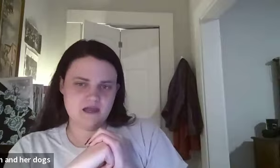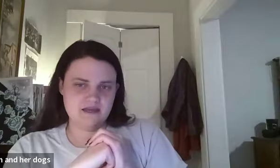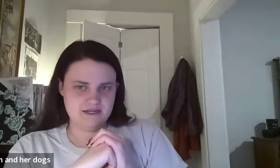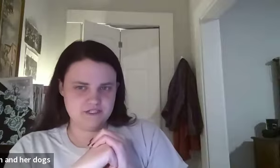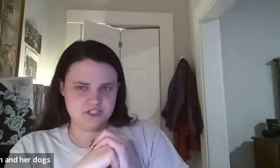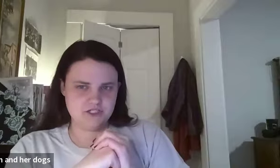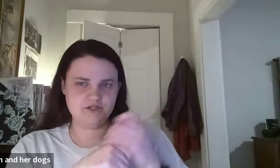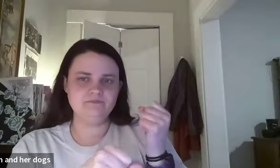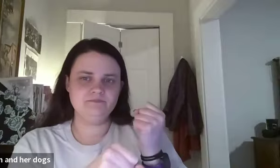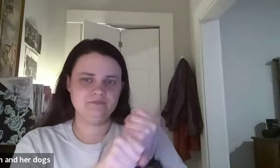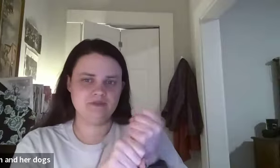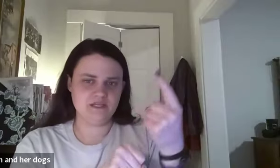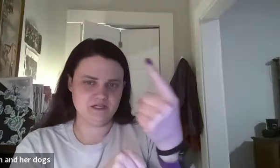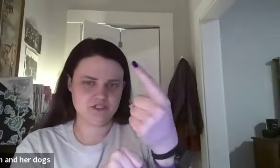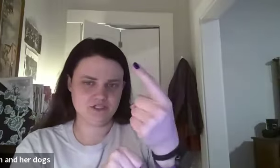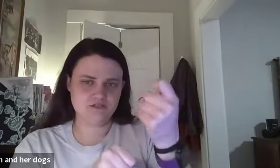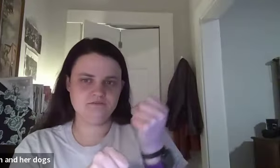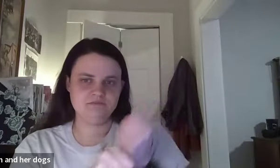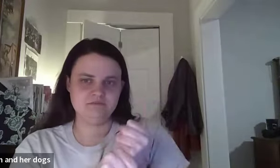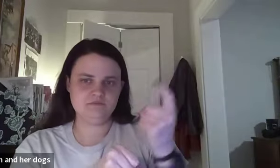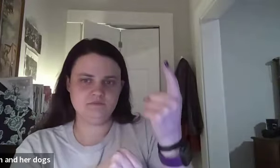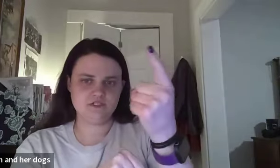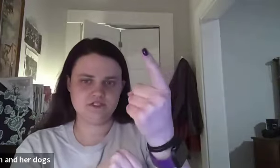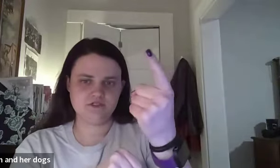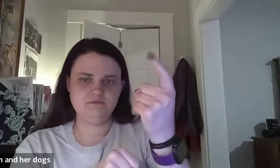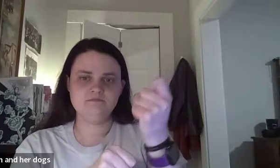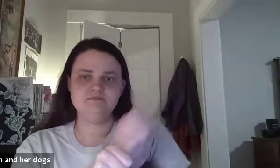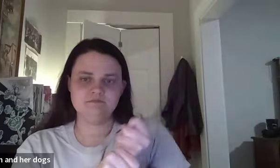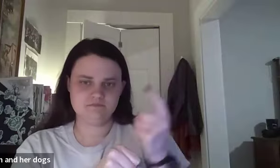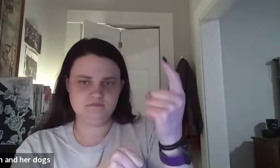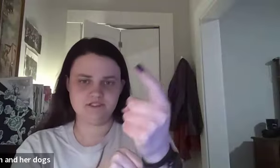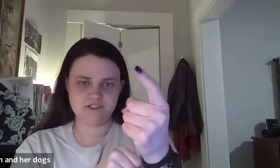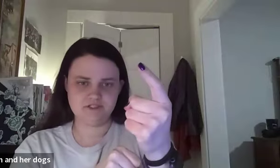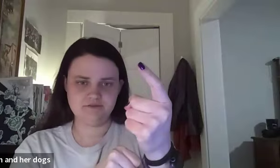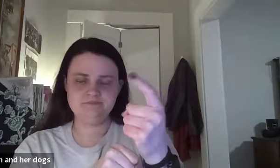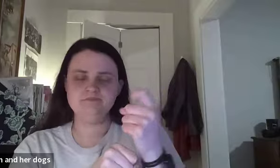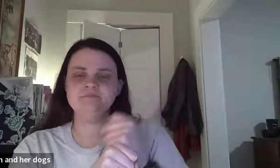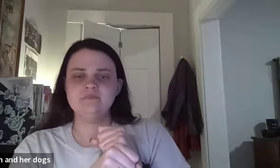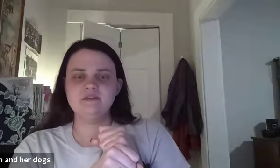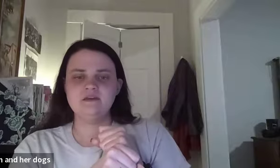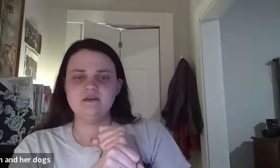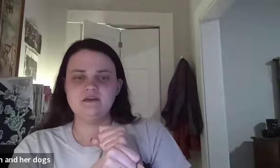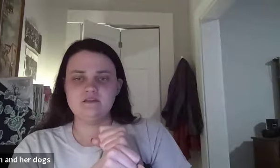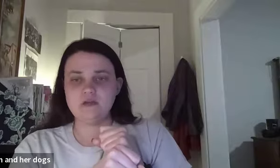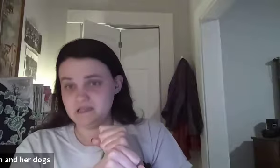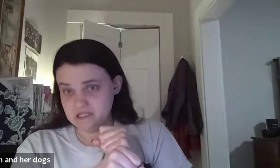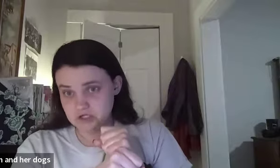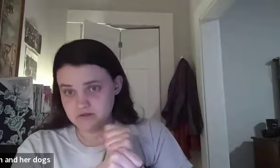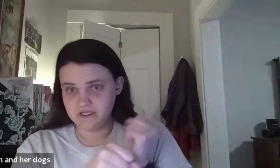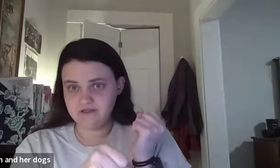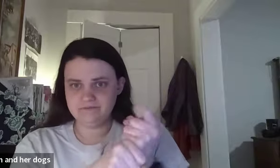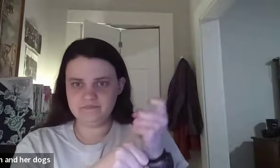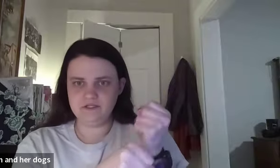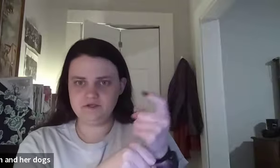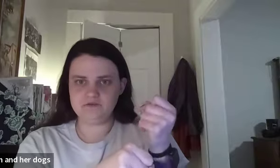had next year, next year, next year, next year. Then we had yearly,